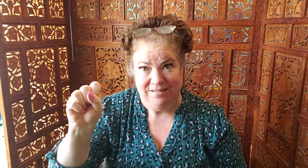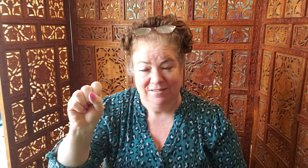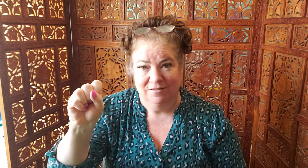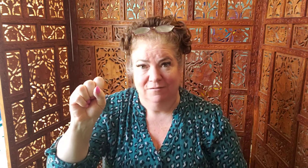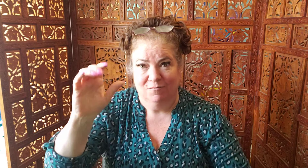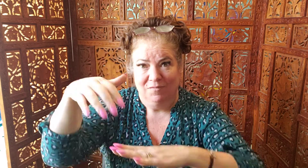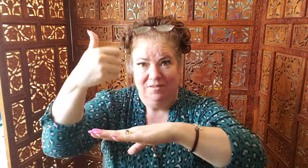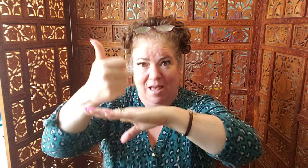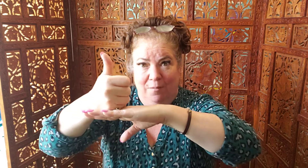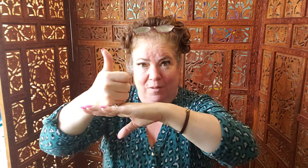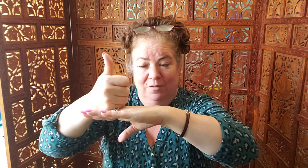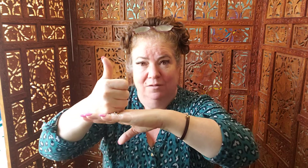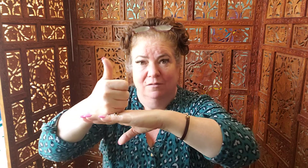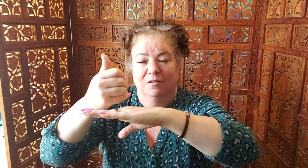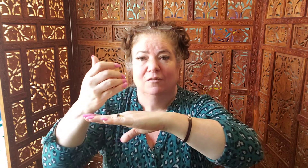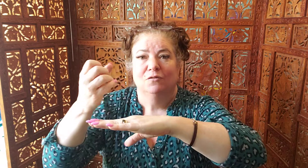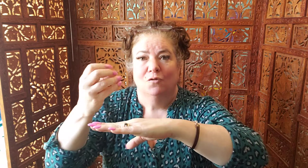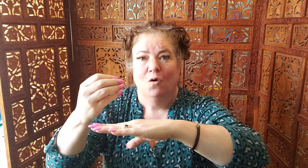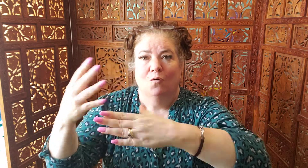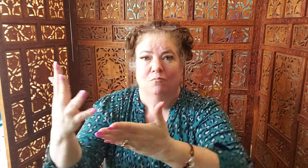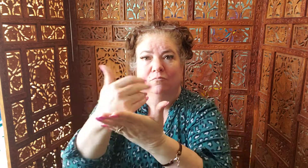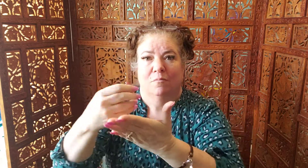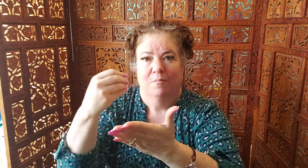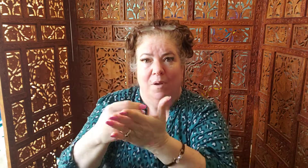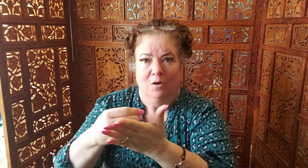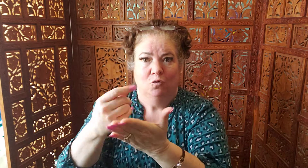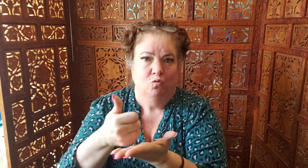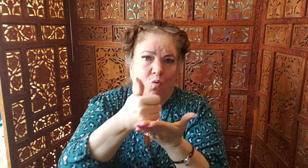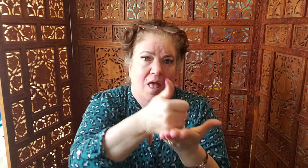people suffering from the disease.